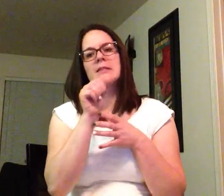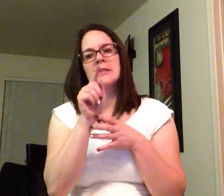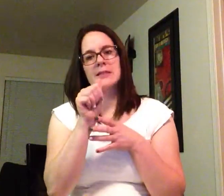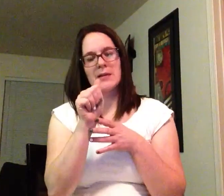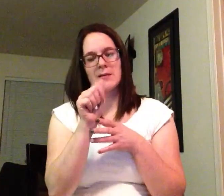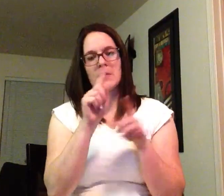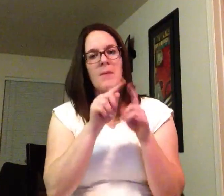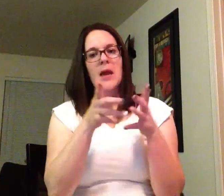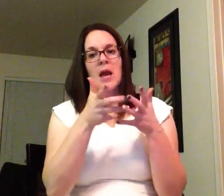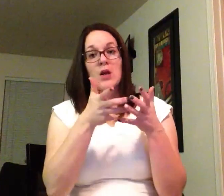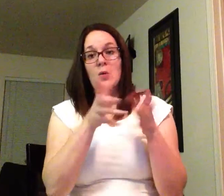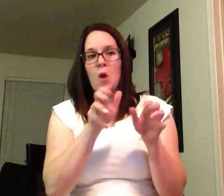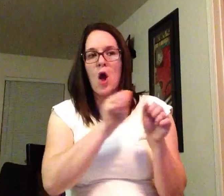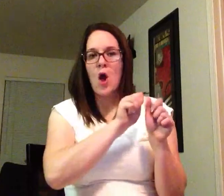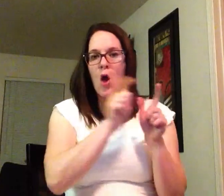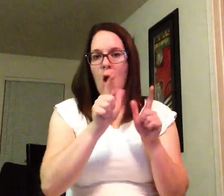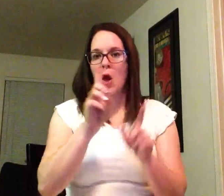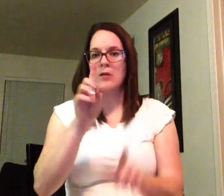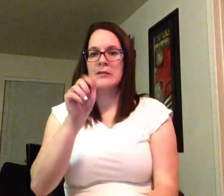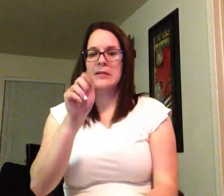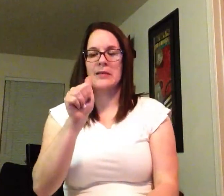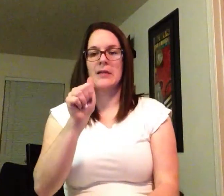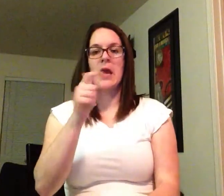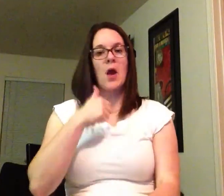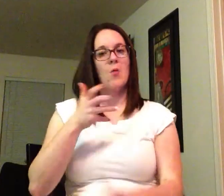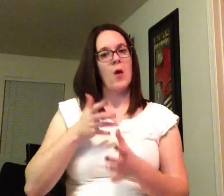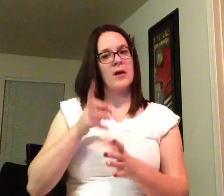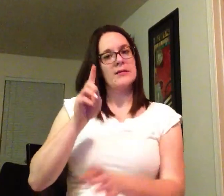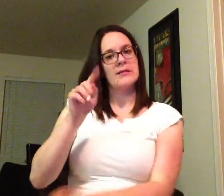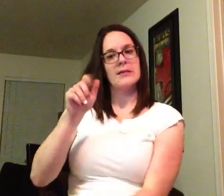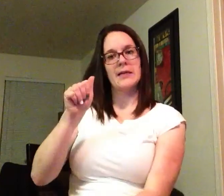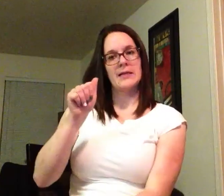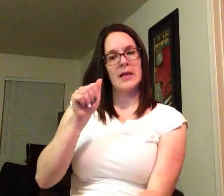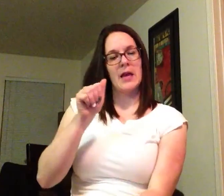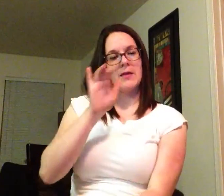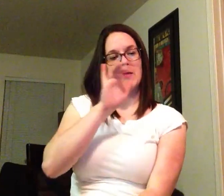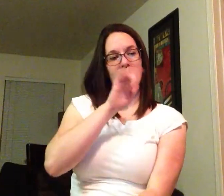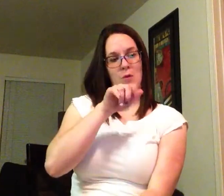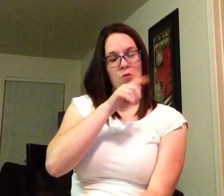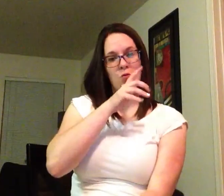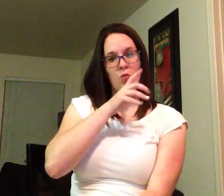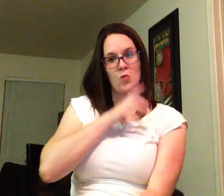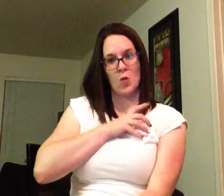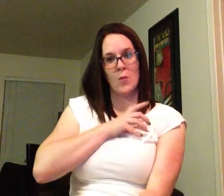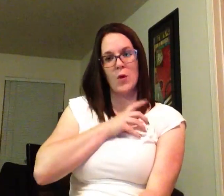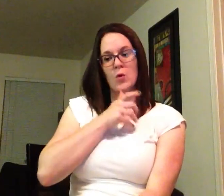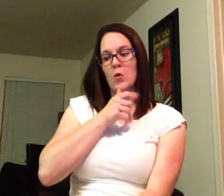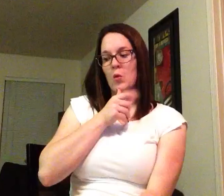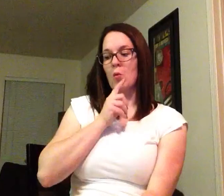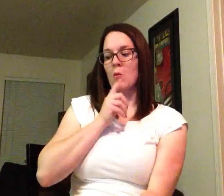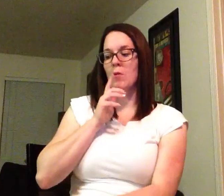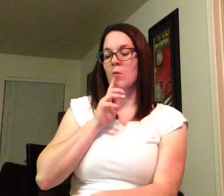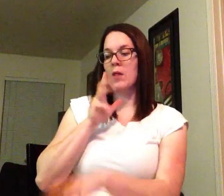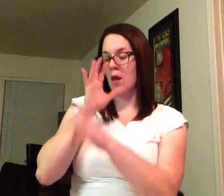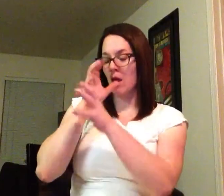only wanted data on the women who were going to be attracted to the type of man that I really, really wanted to marry. When I